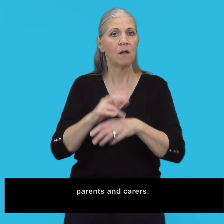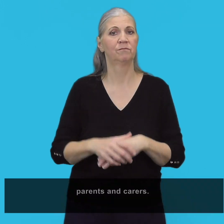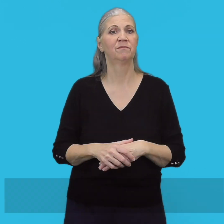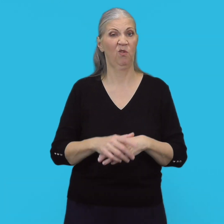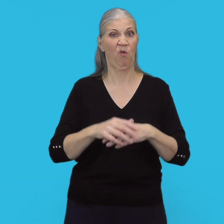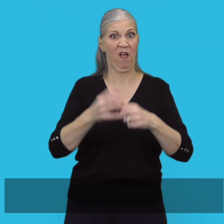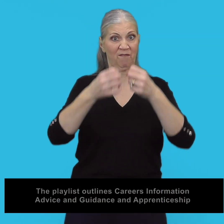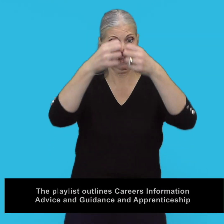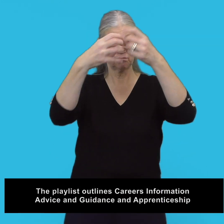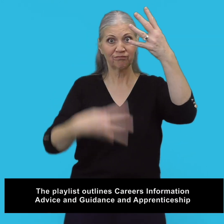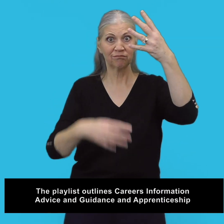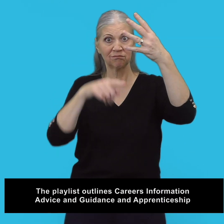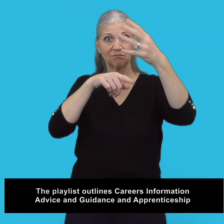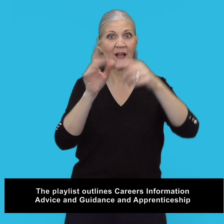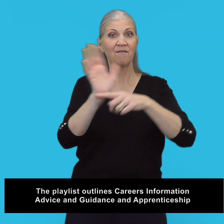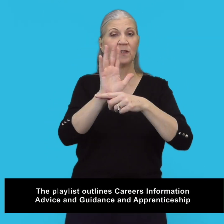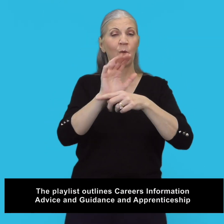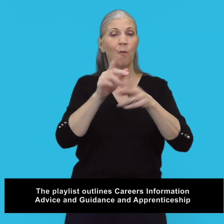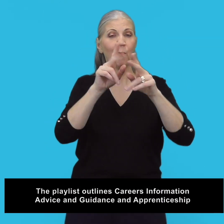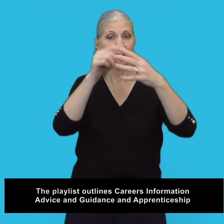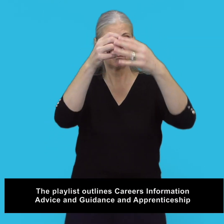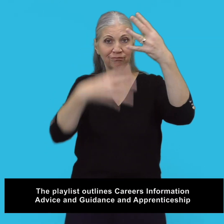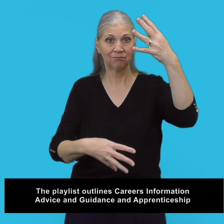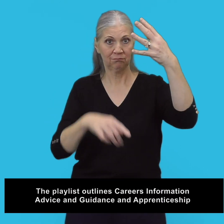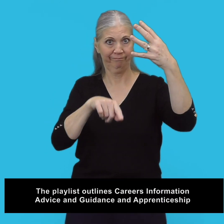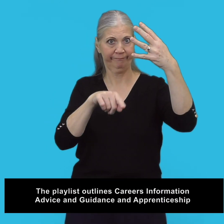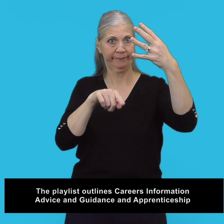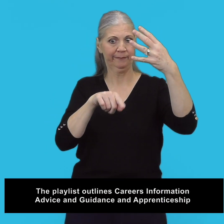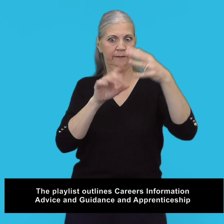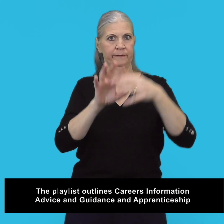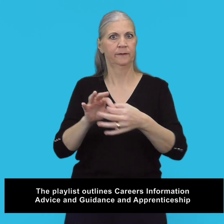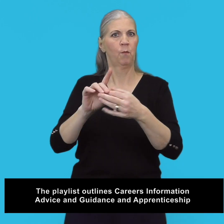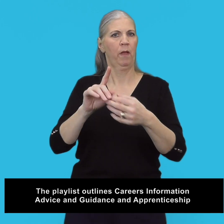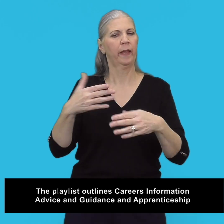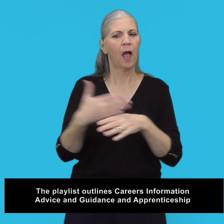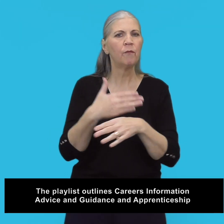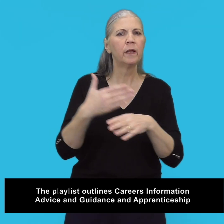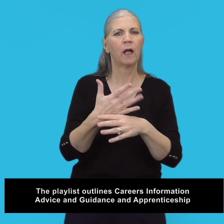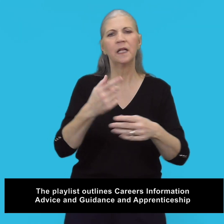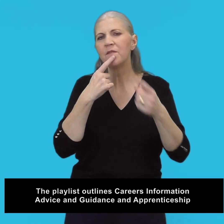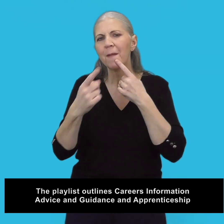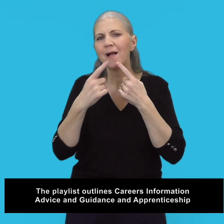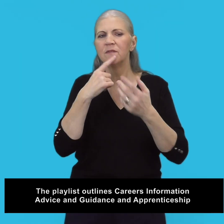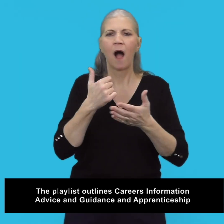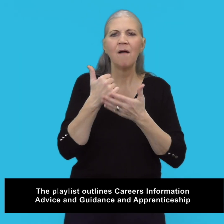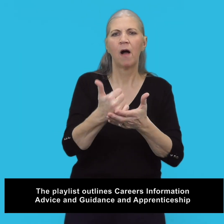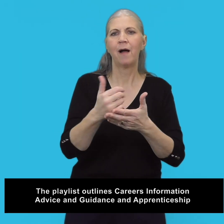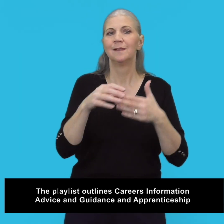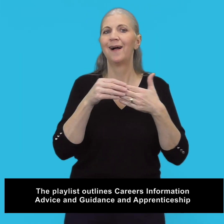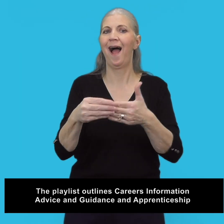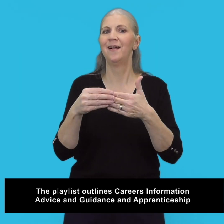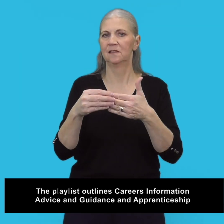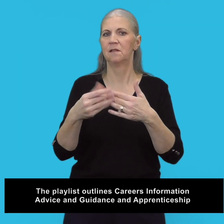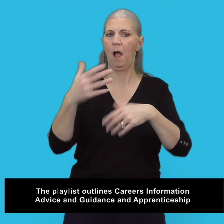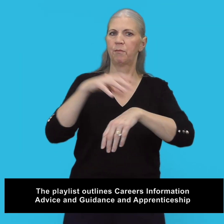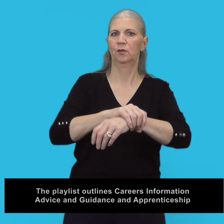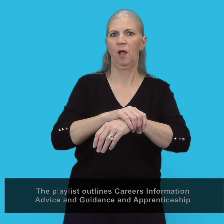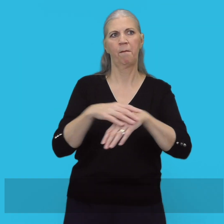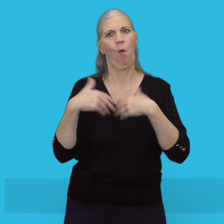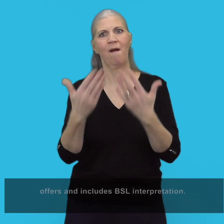The playlist outlines career information, advice and guidance and apprenticeship offers and includes